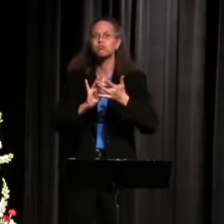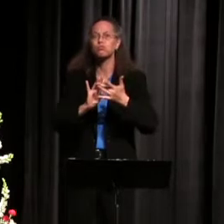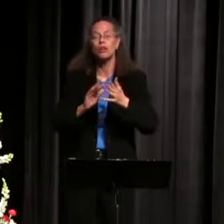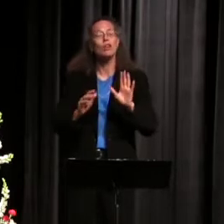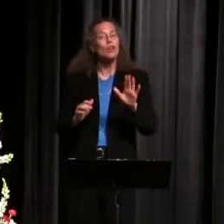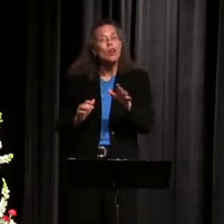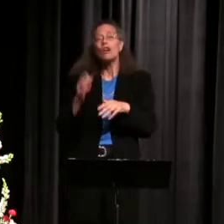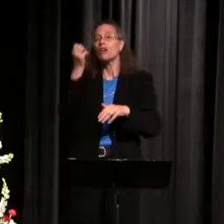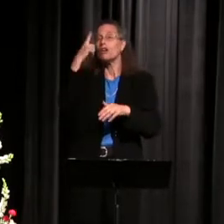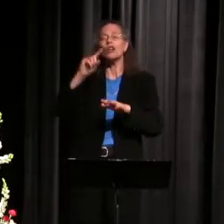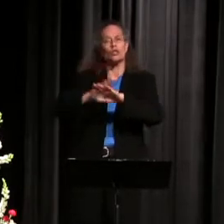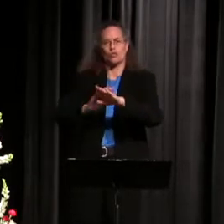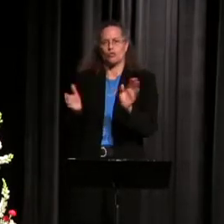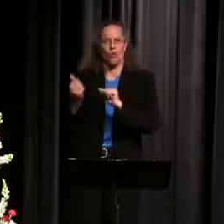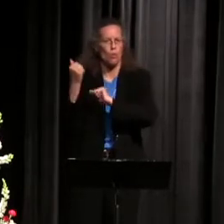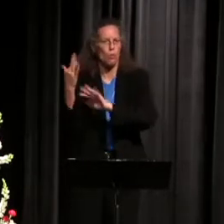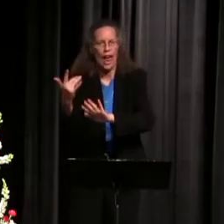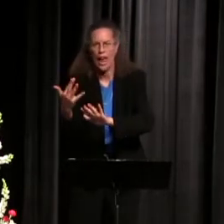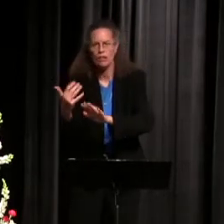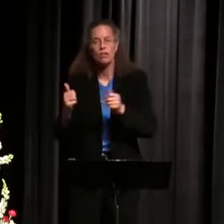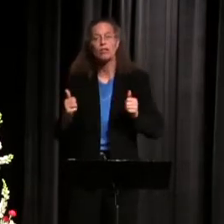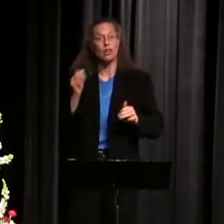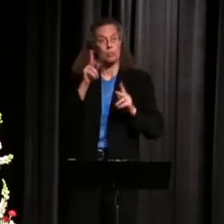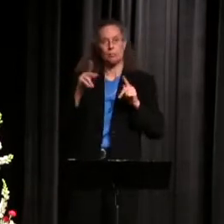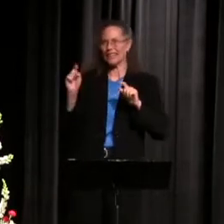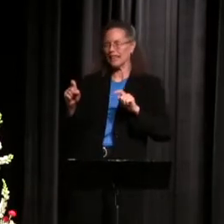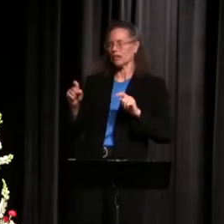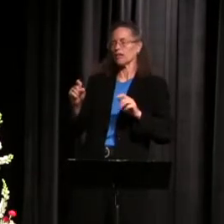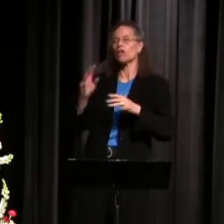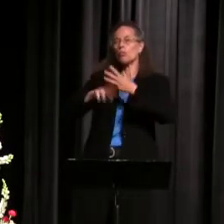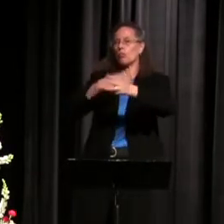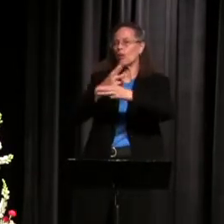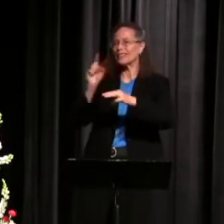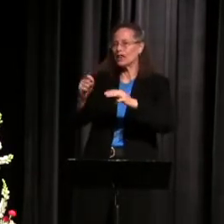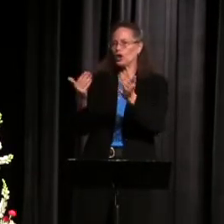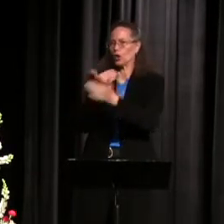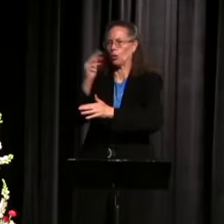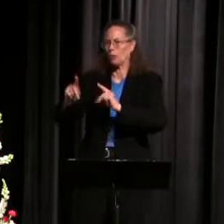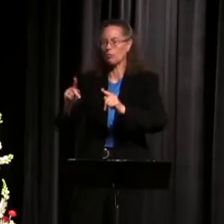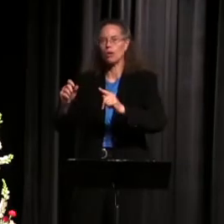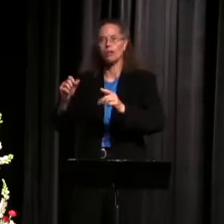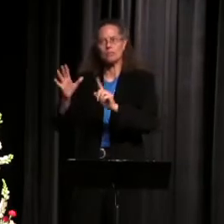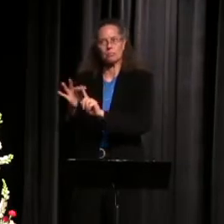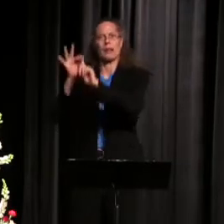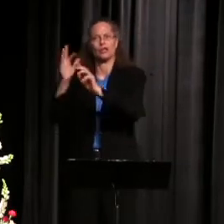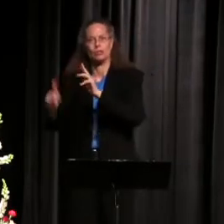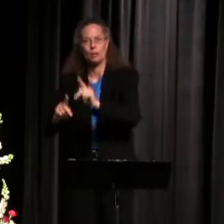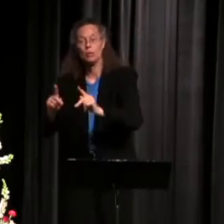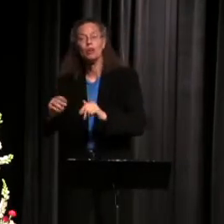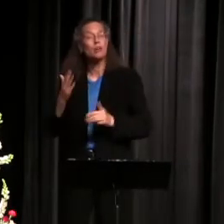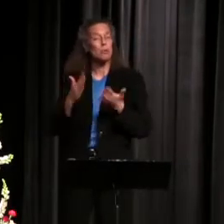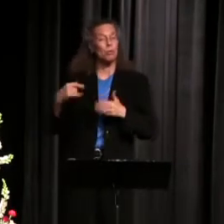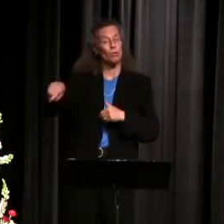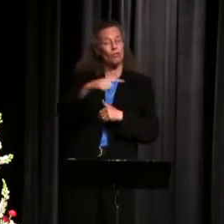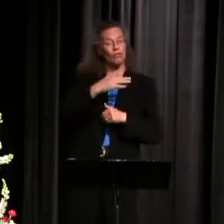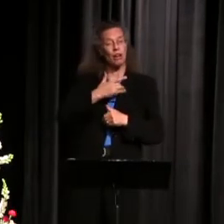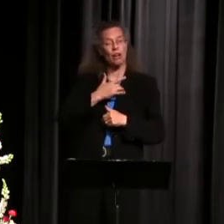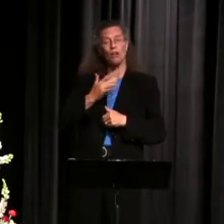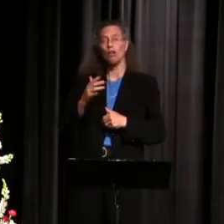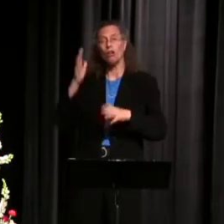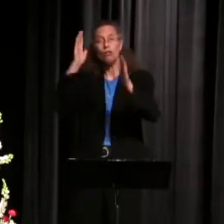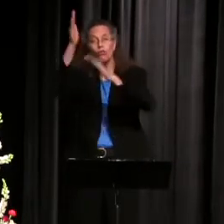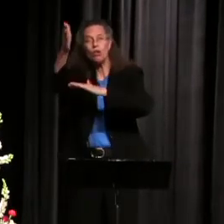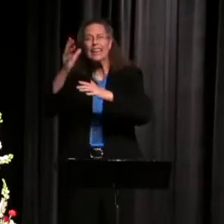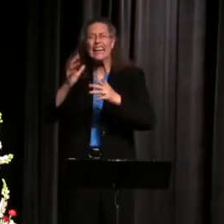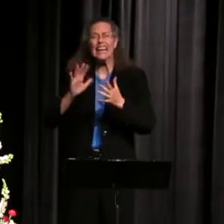And don't wait. The world needs extraordinary people now. You might feel the future is too uncertain, but